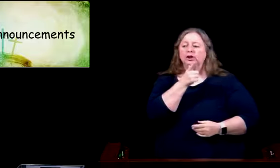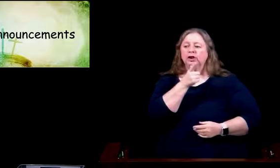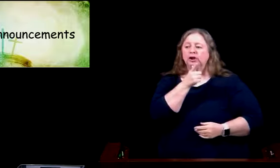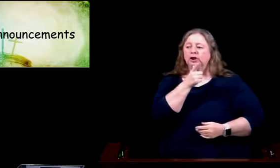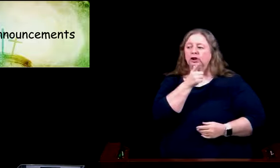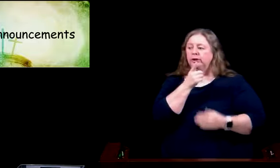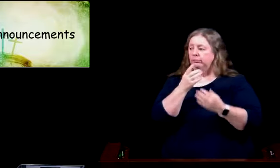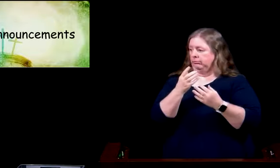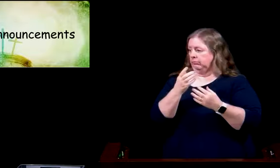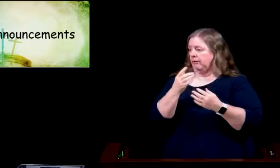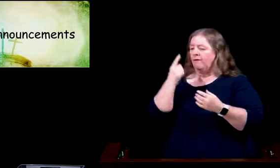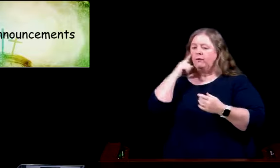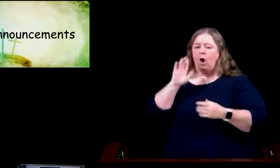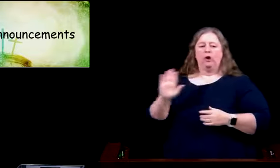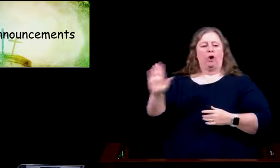for a luncheon.